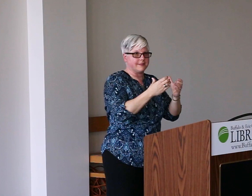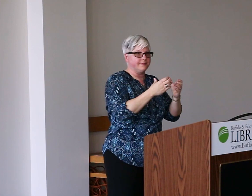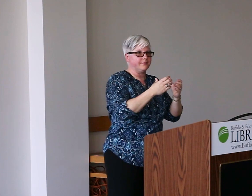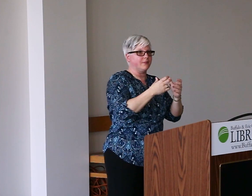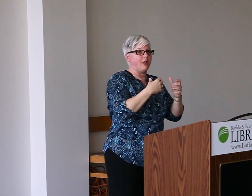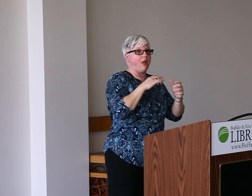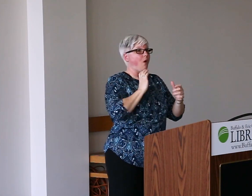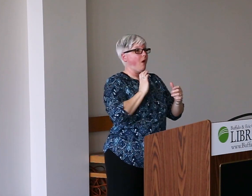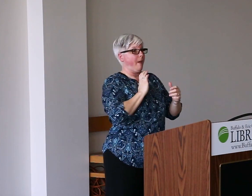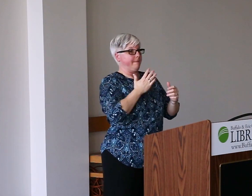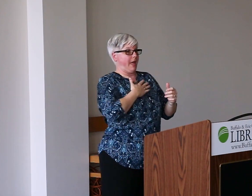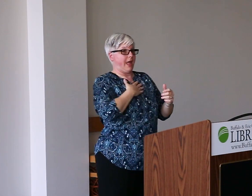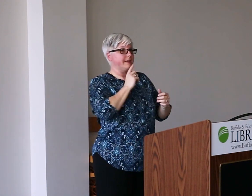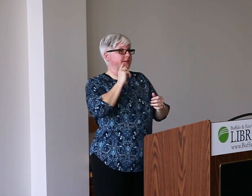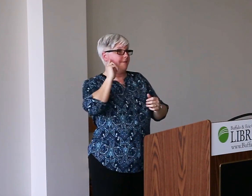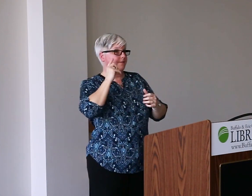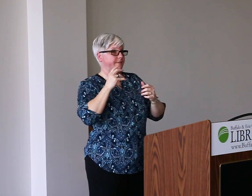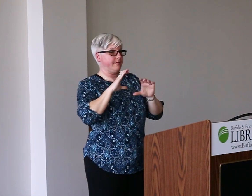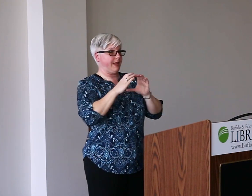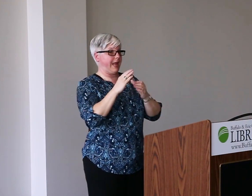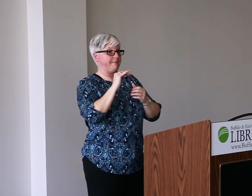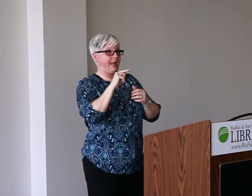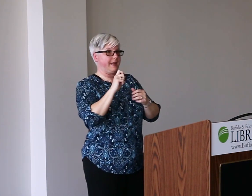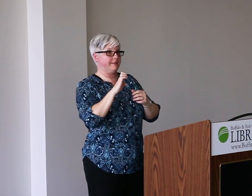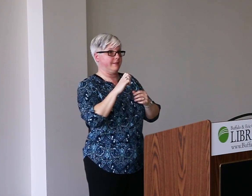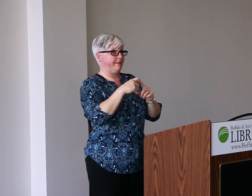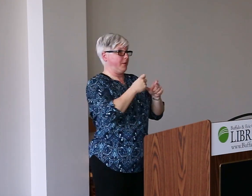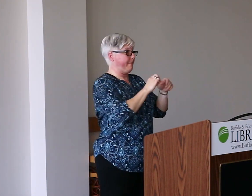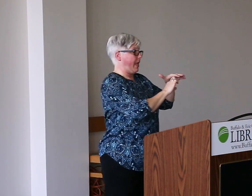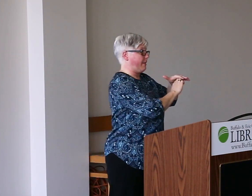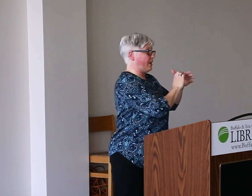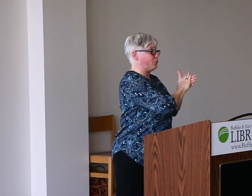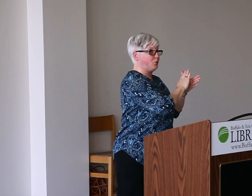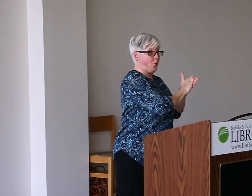type of microphone, like a transmitter and a receiver. So